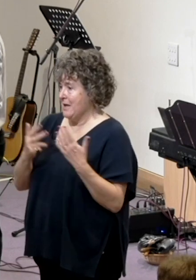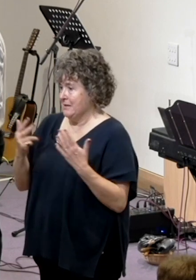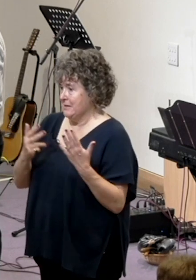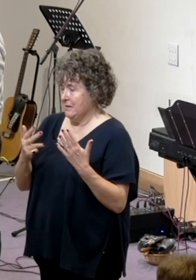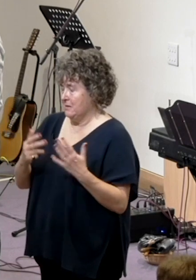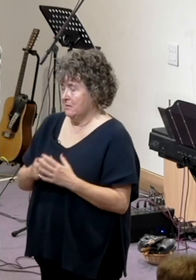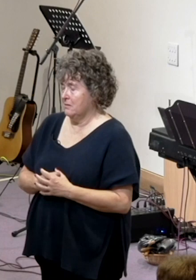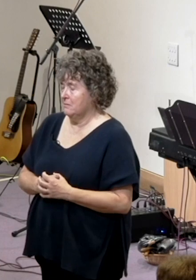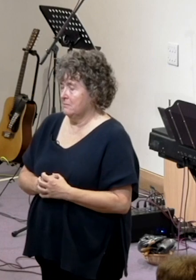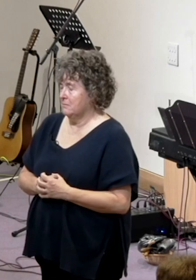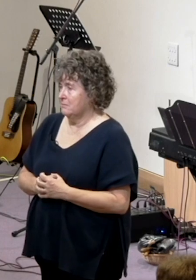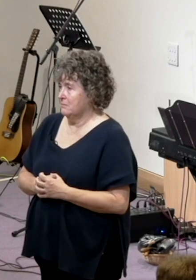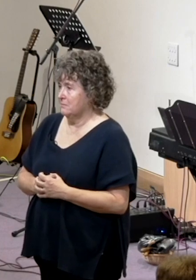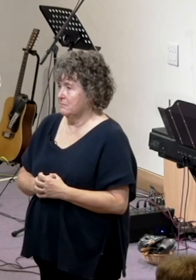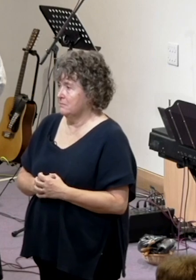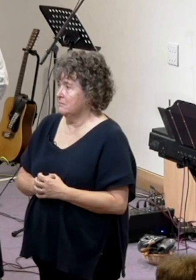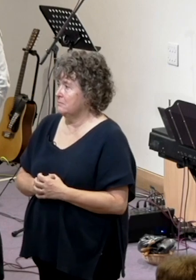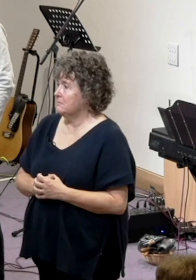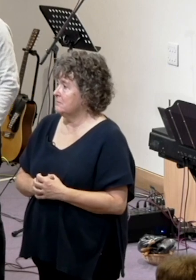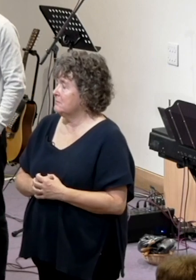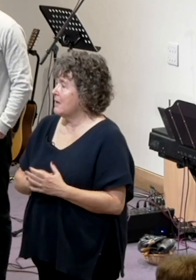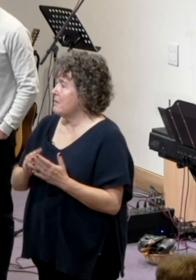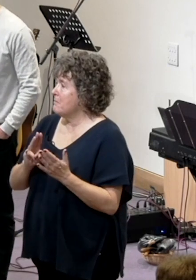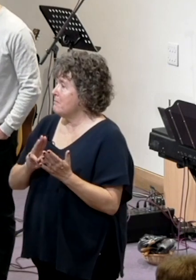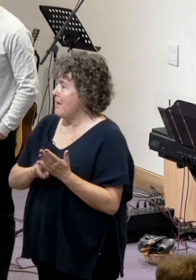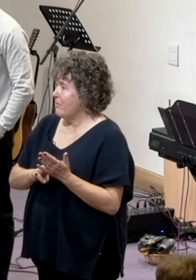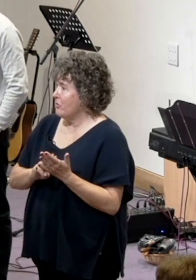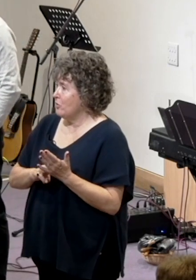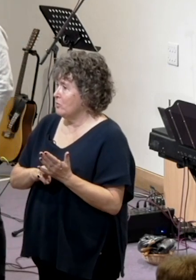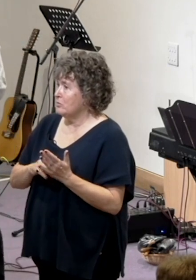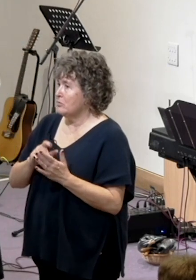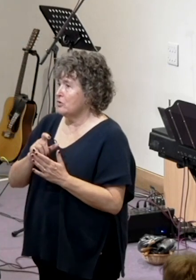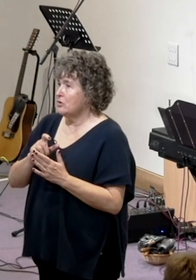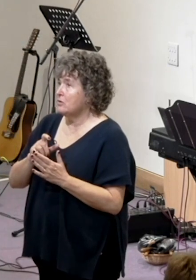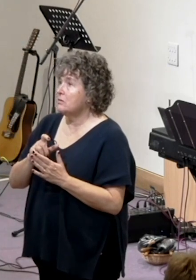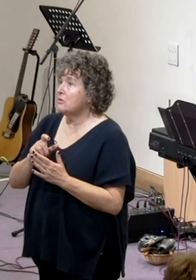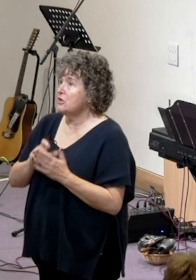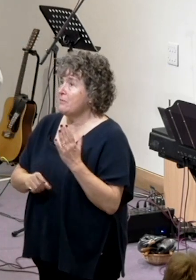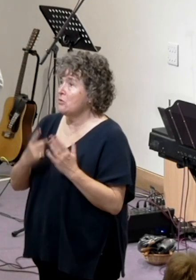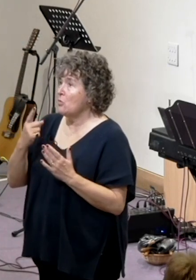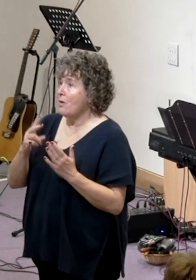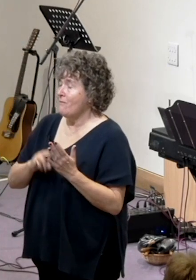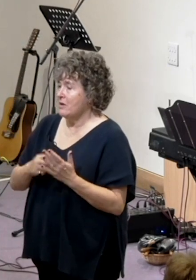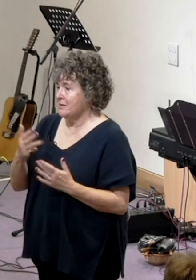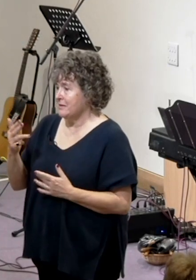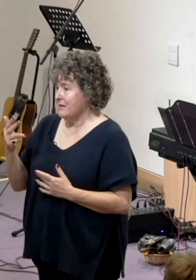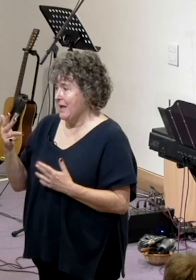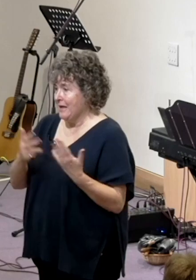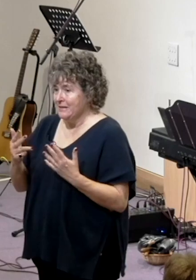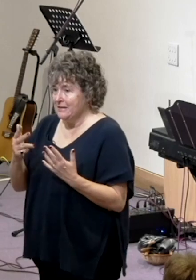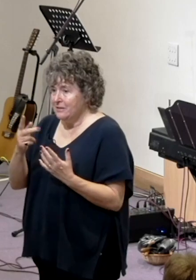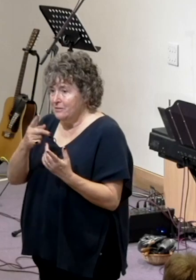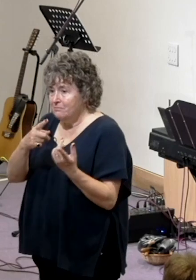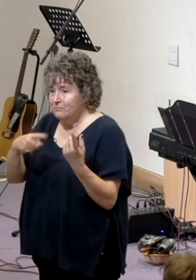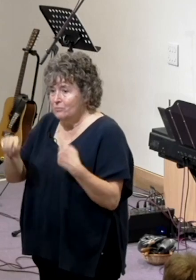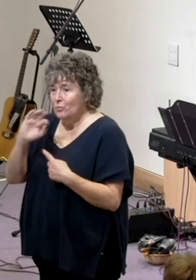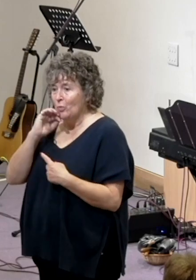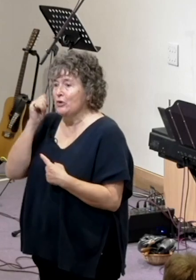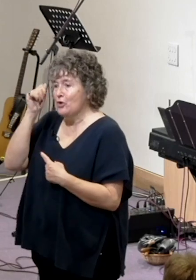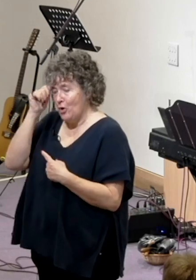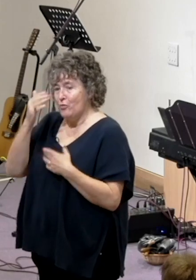18. So Matthew's Gospel, chapter 1, verse 18. It's going to be very familiar reading to many of us.